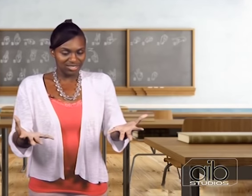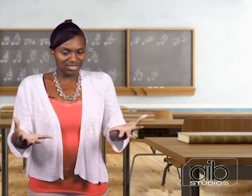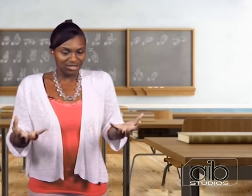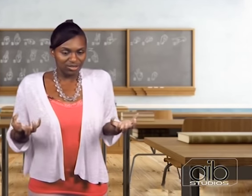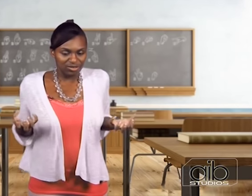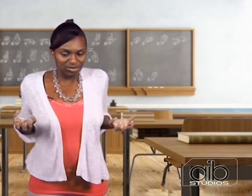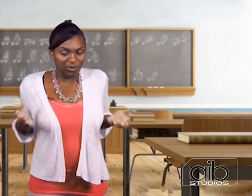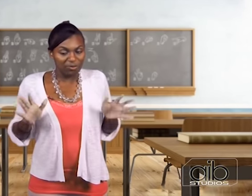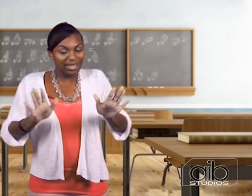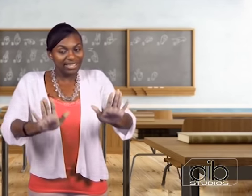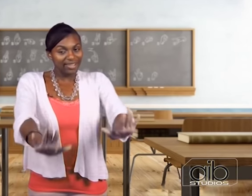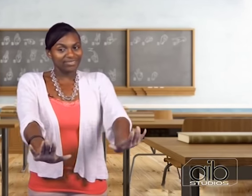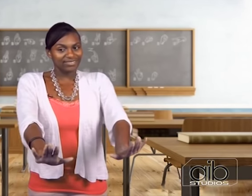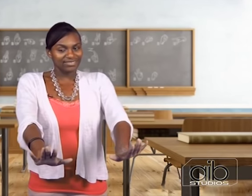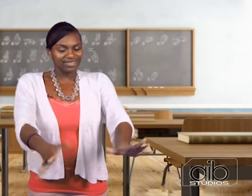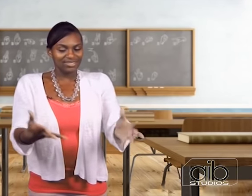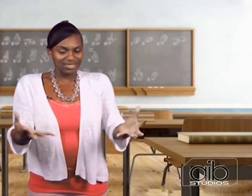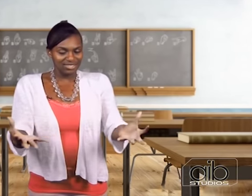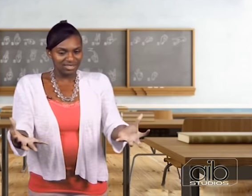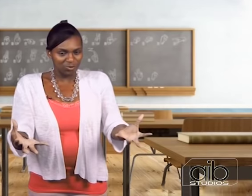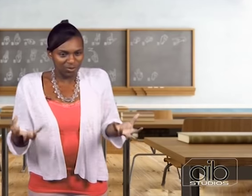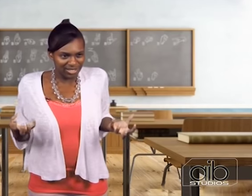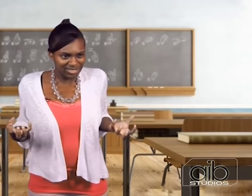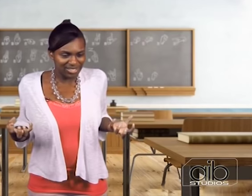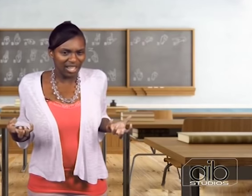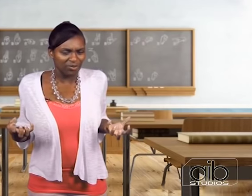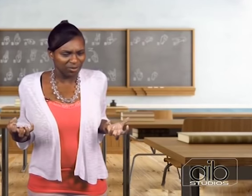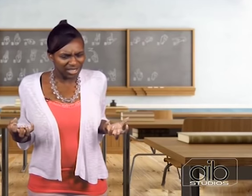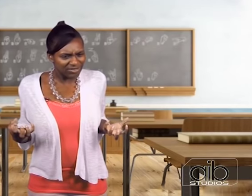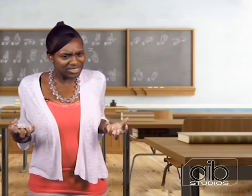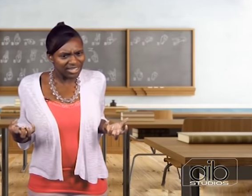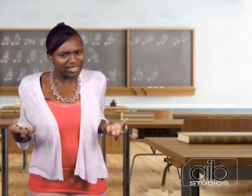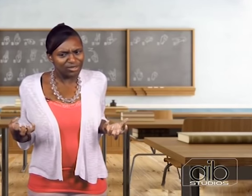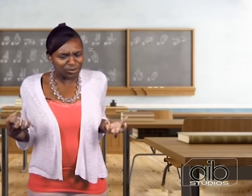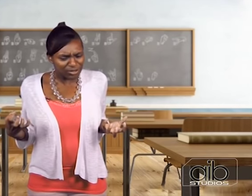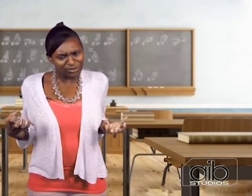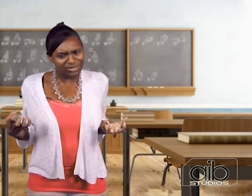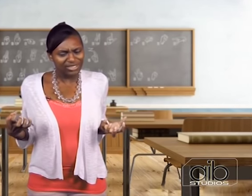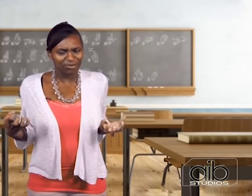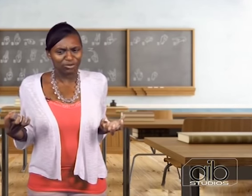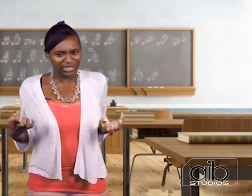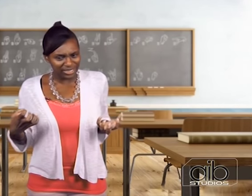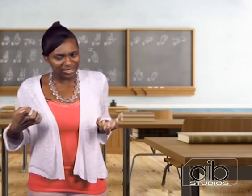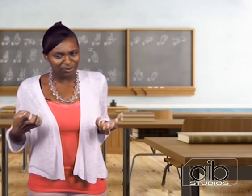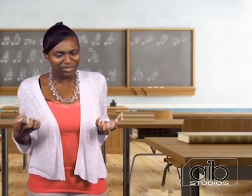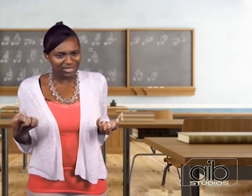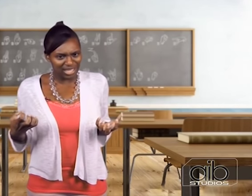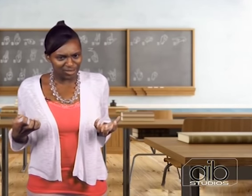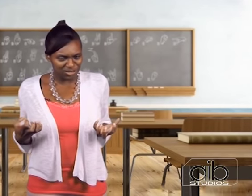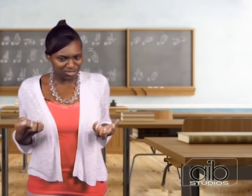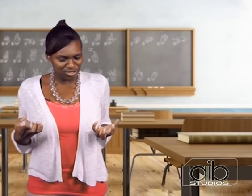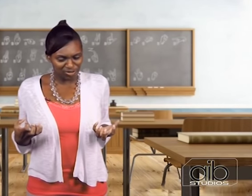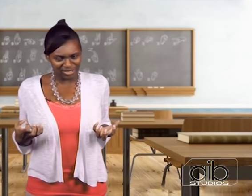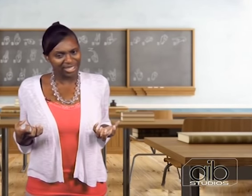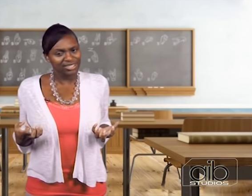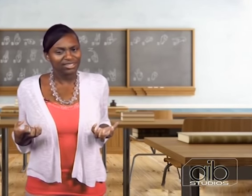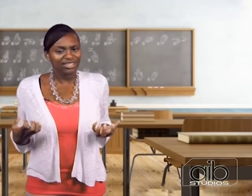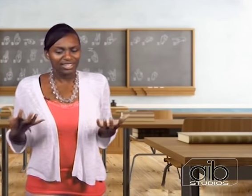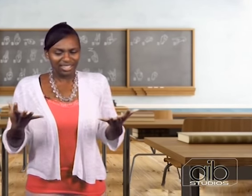just throw it back out. So this is want. I want everything in the world. I'm greedy. I want the last piece of chocolate cake.